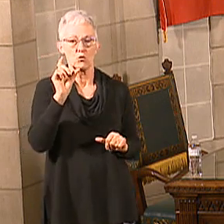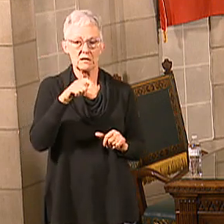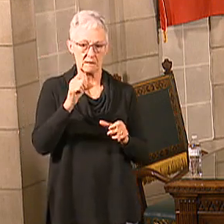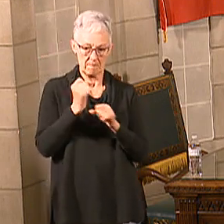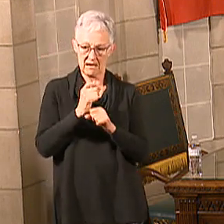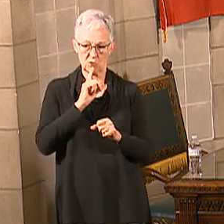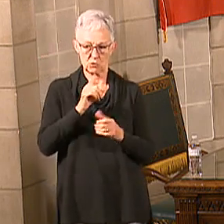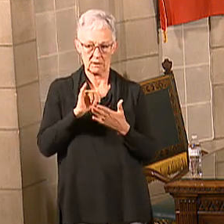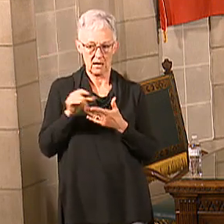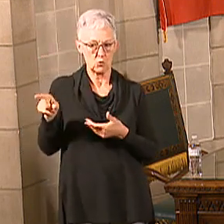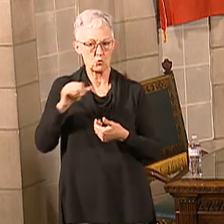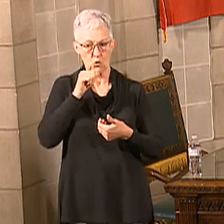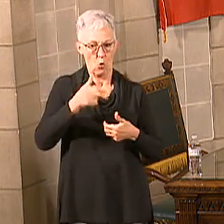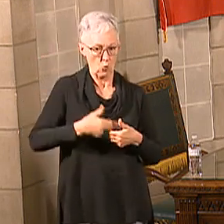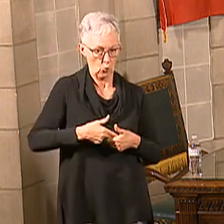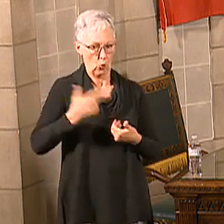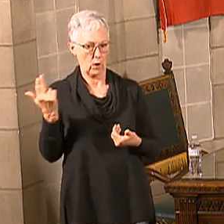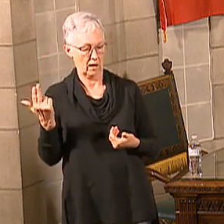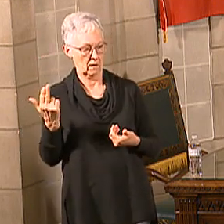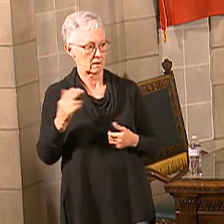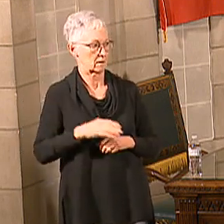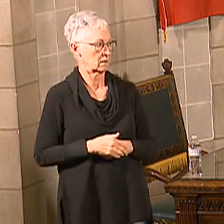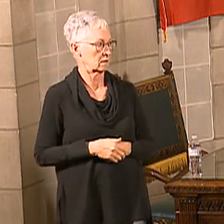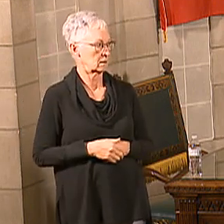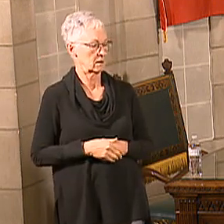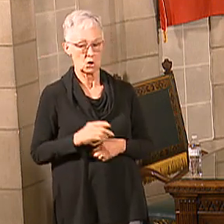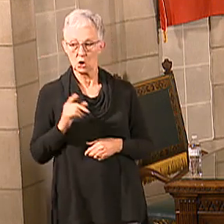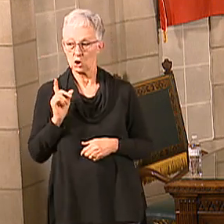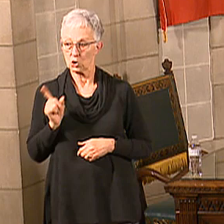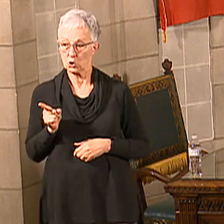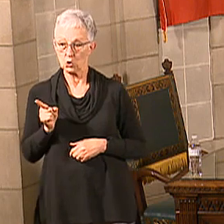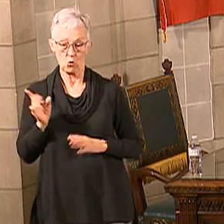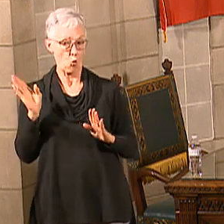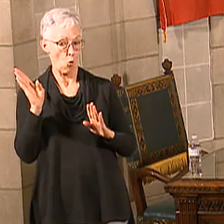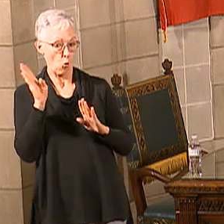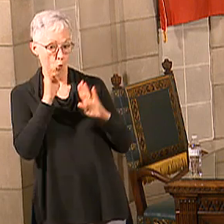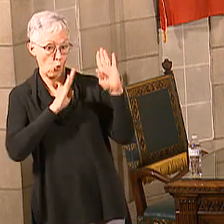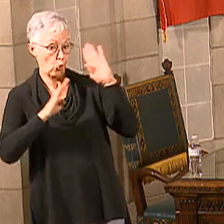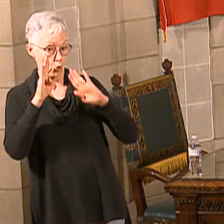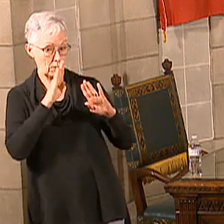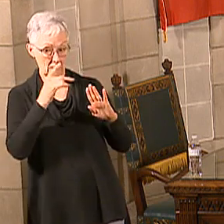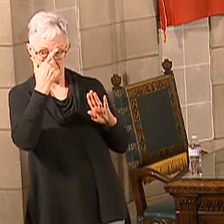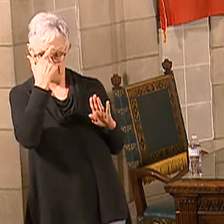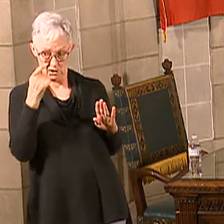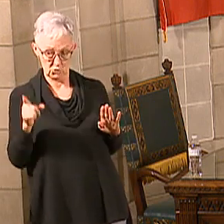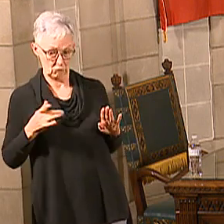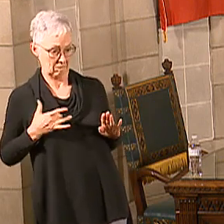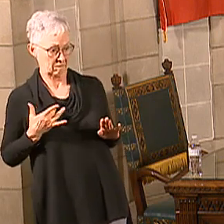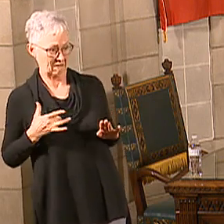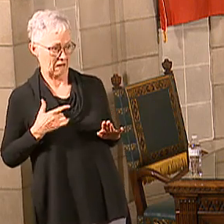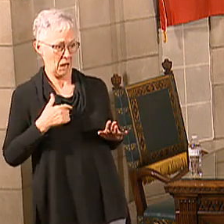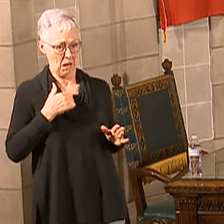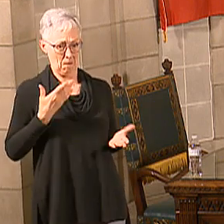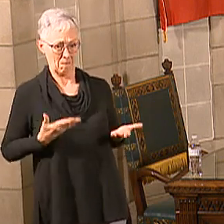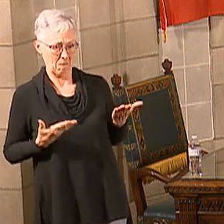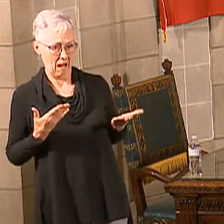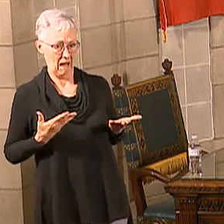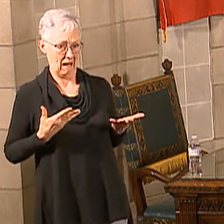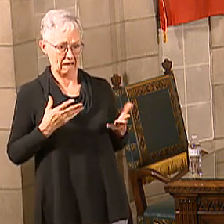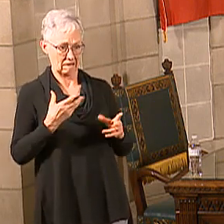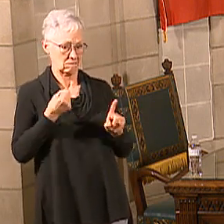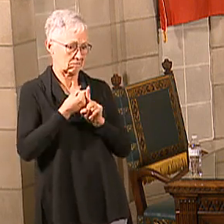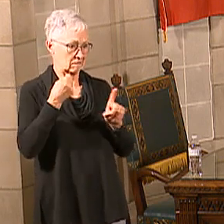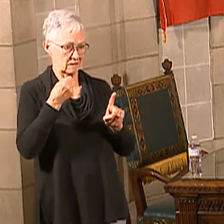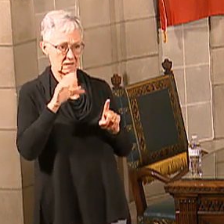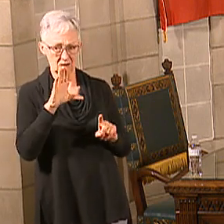for the COVID claims, just being worried that you might get exposed to COVID at work is not good cause for quitting your employment. You need to